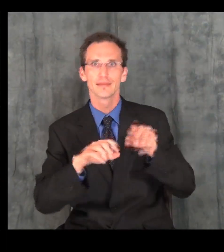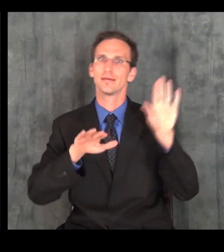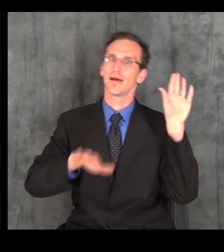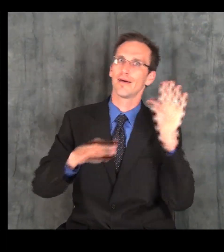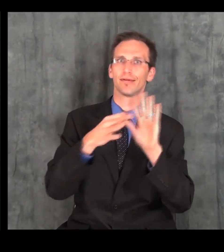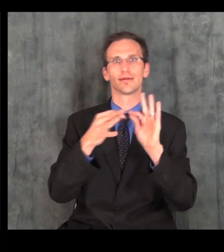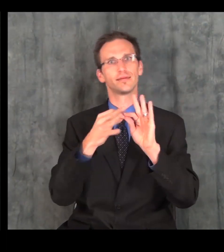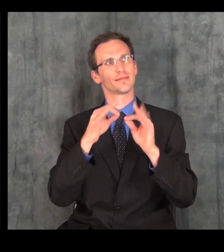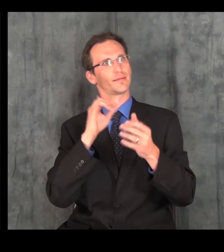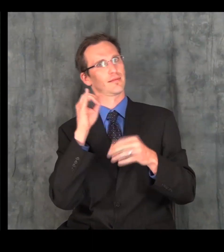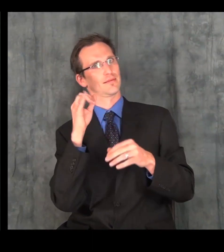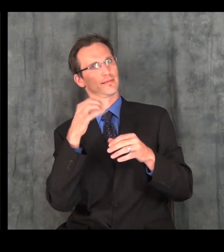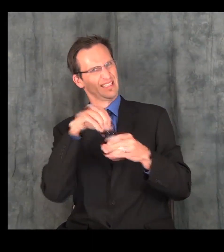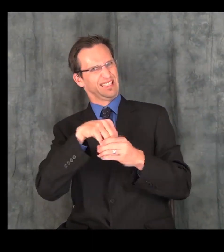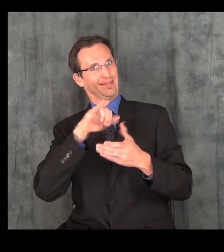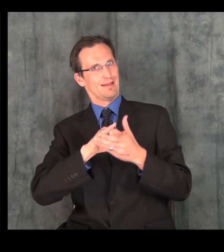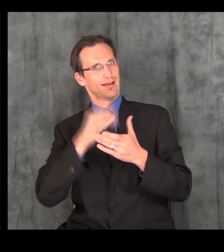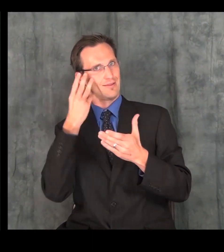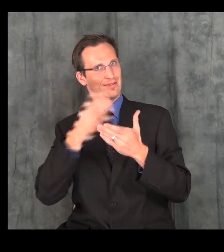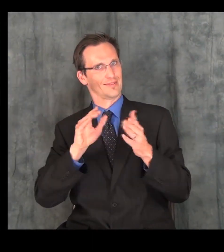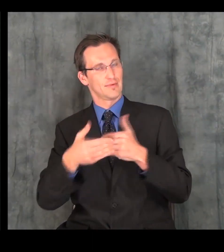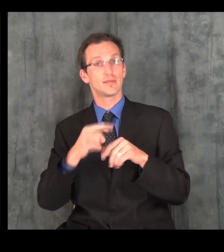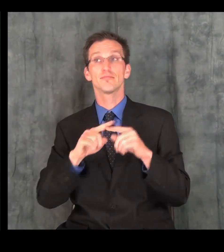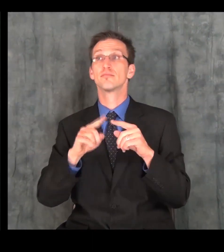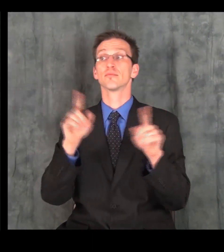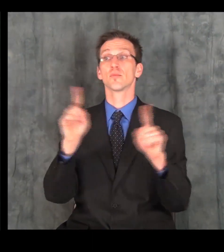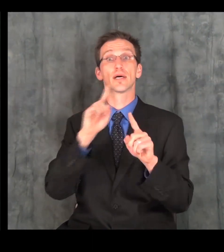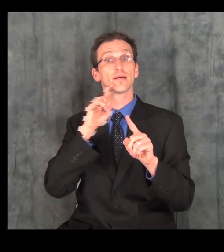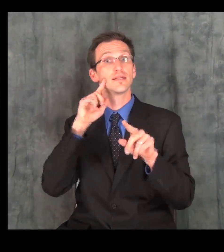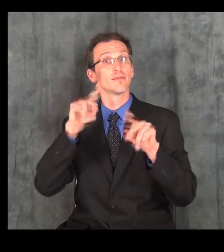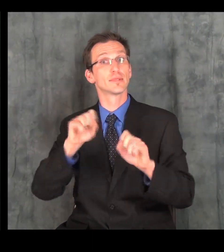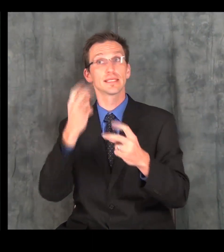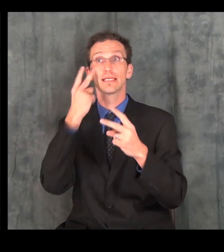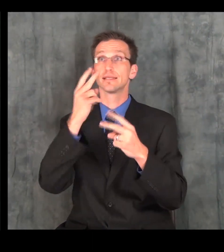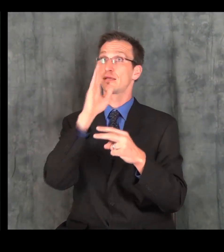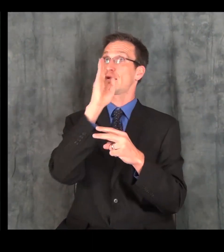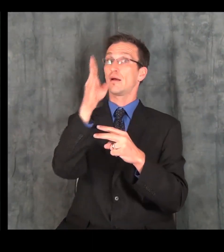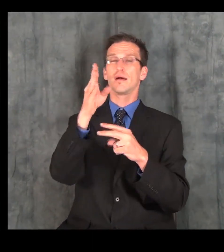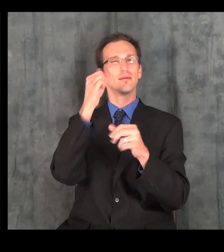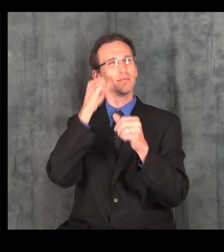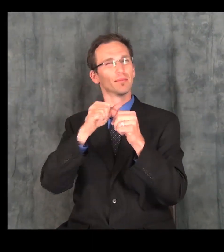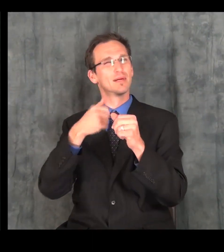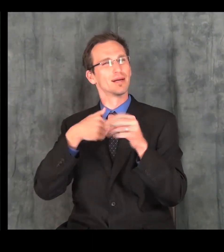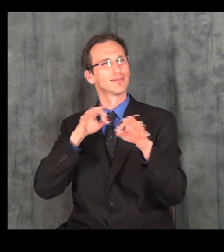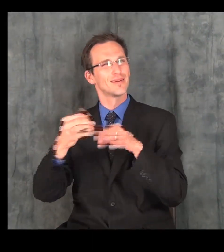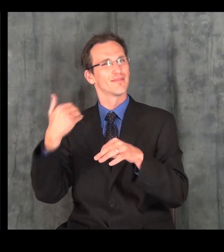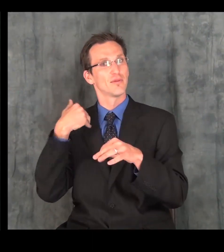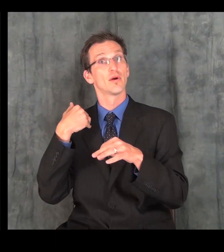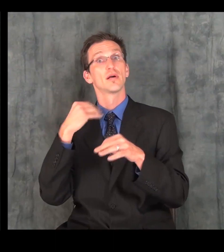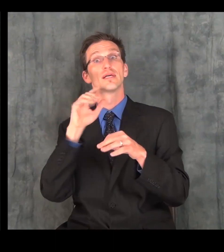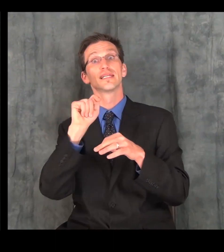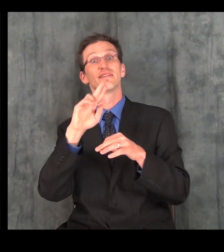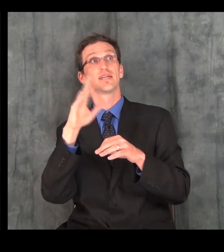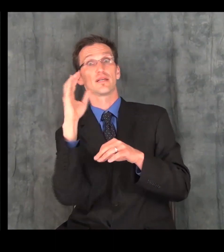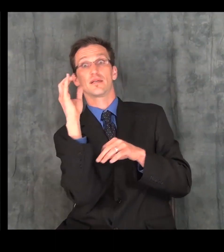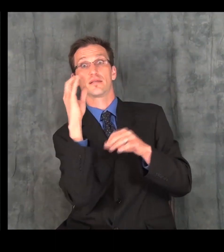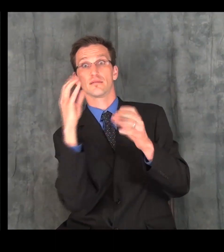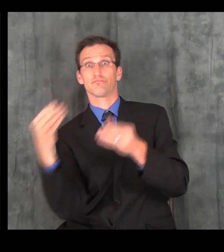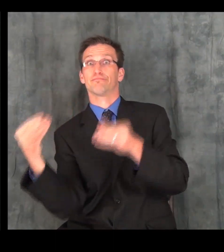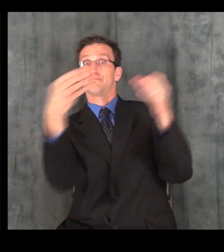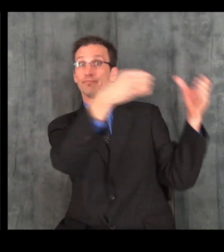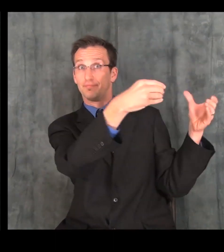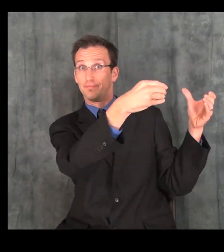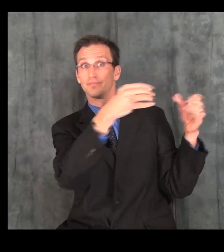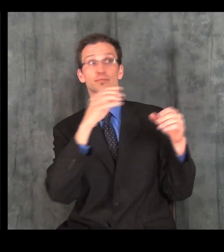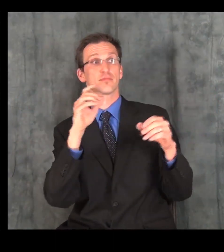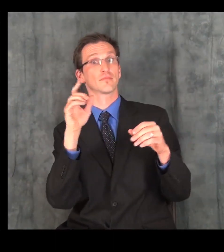the only place where the deaf person could actually see them straight on, like as I described earlier on, because of the plasma screen, where the